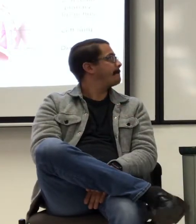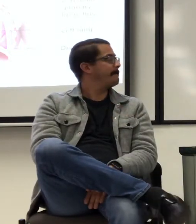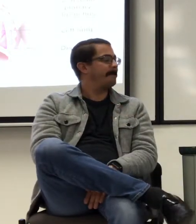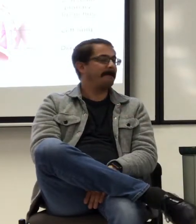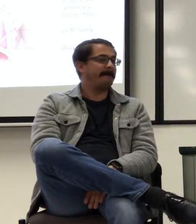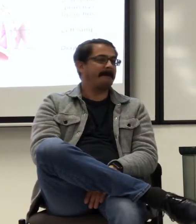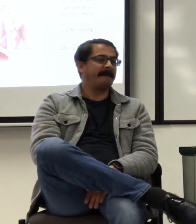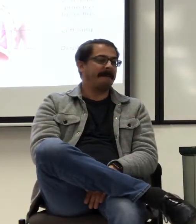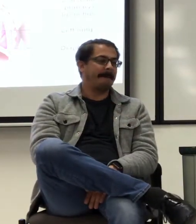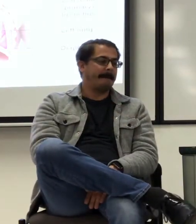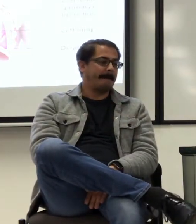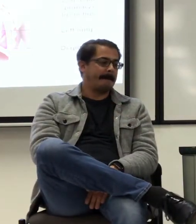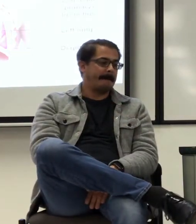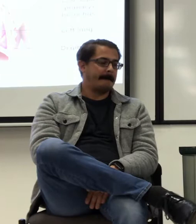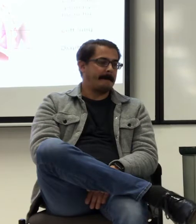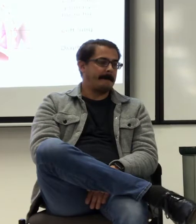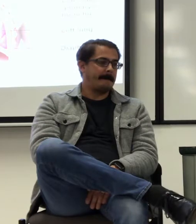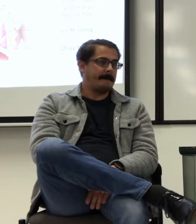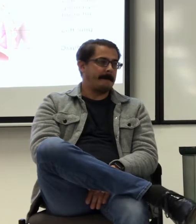Occurs.